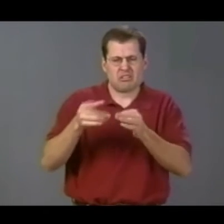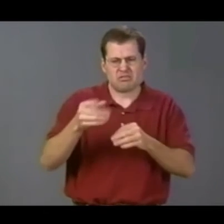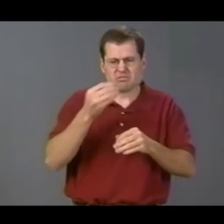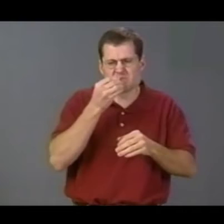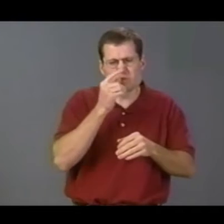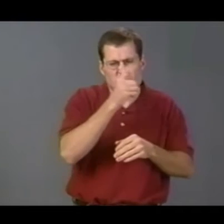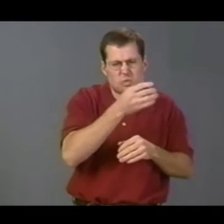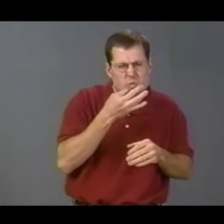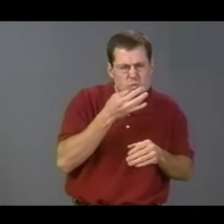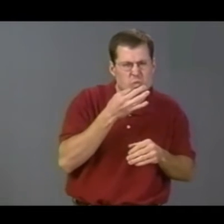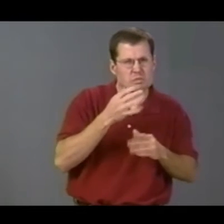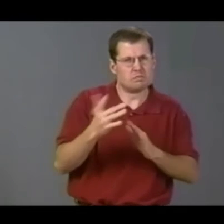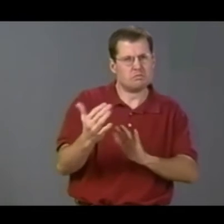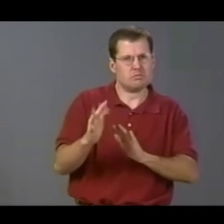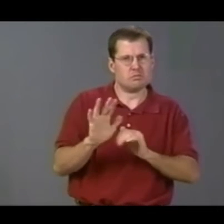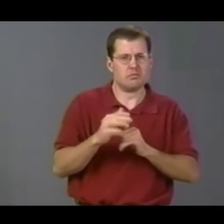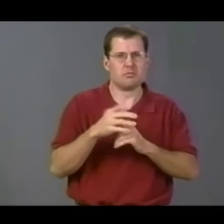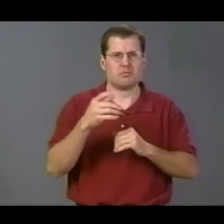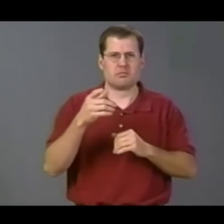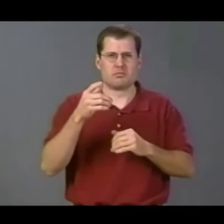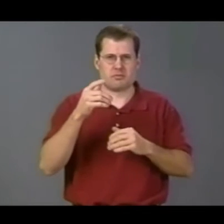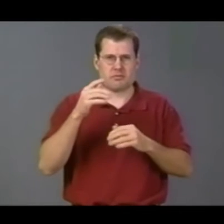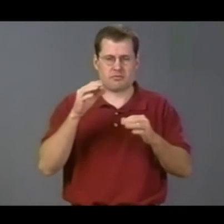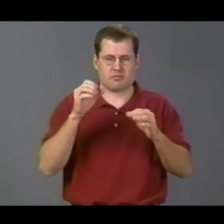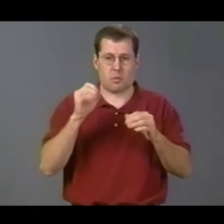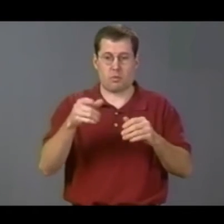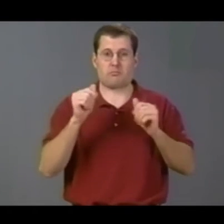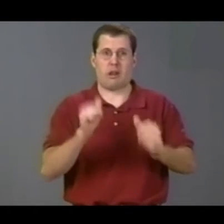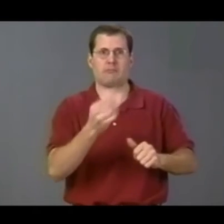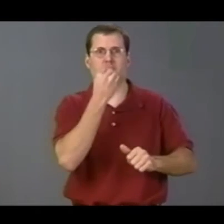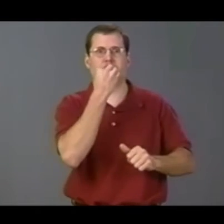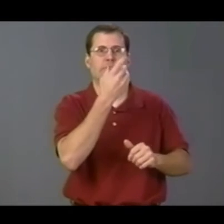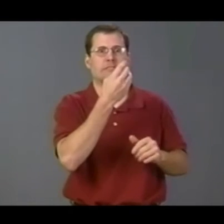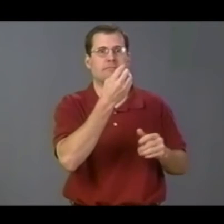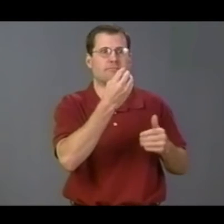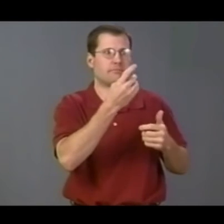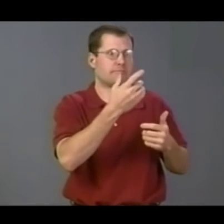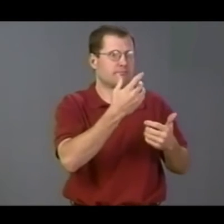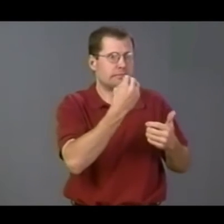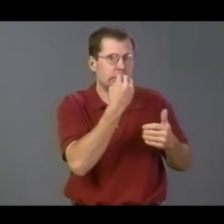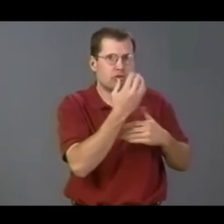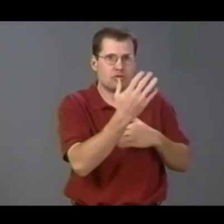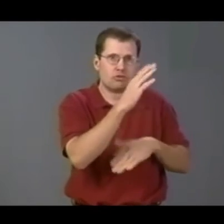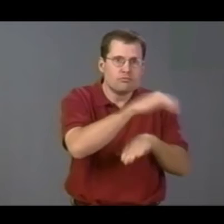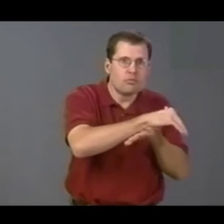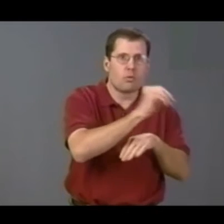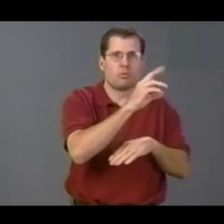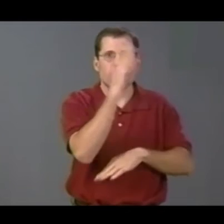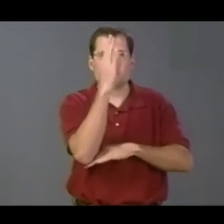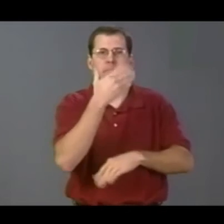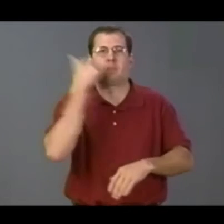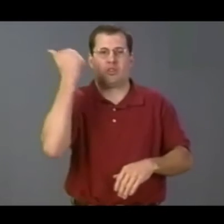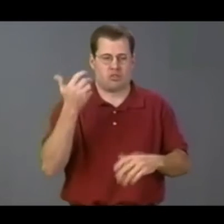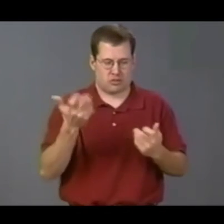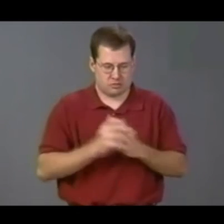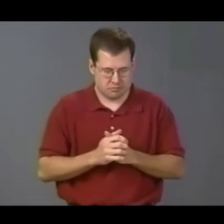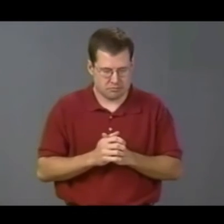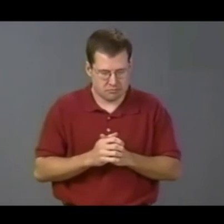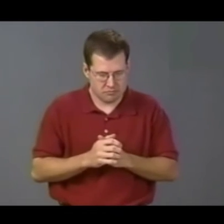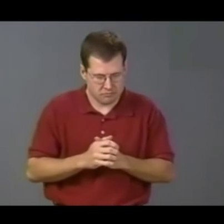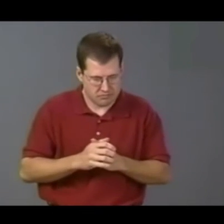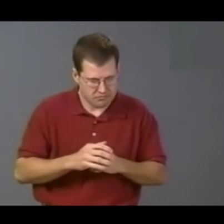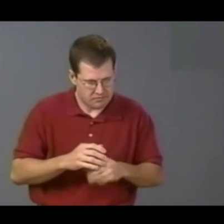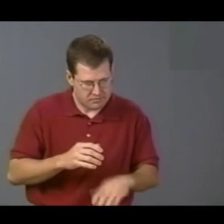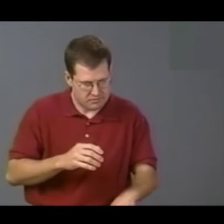time or time to eat, just maybe a little snack, or explain to them, no, we're going to eat soon, so I'm not going to give you a snack. That